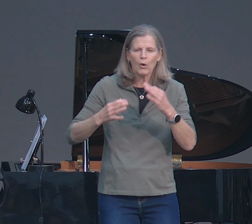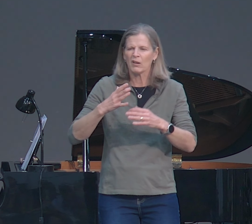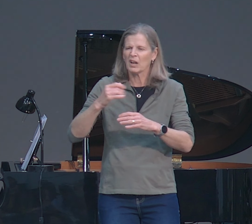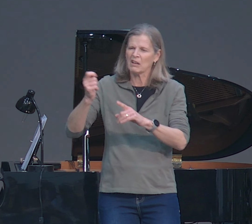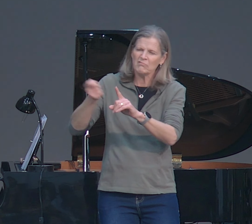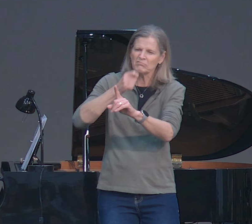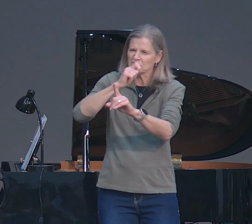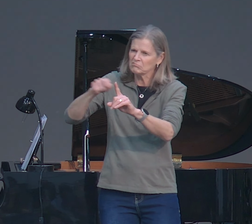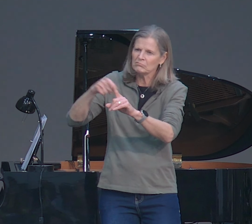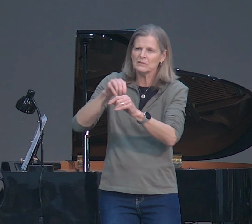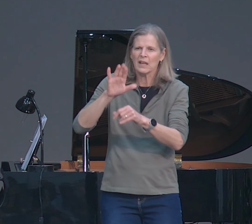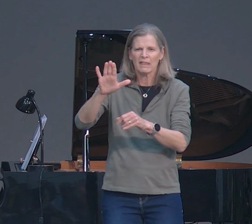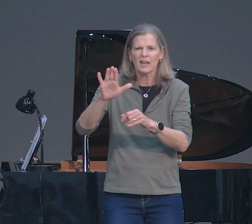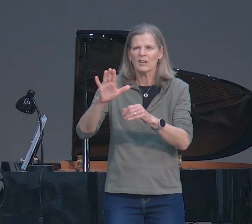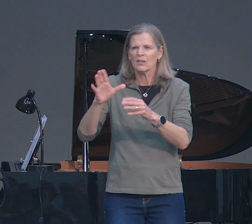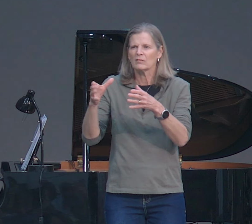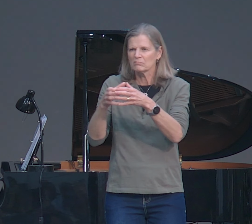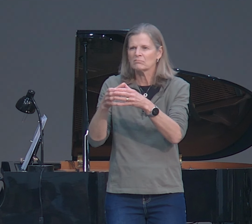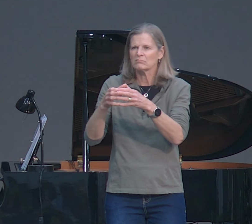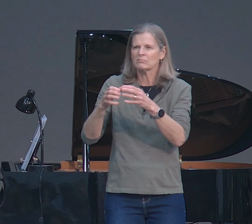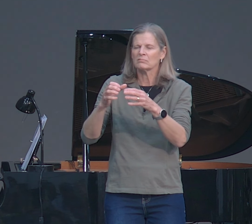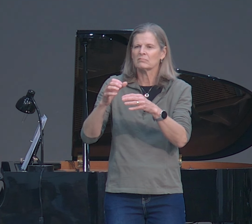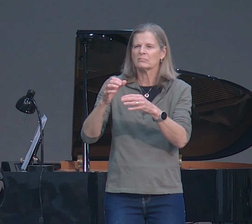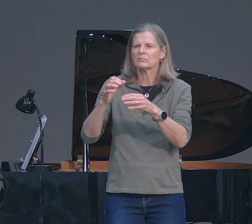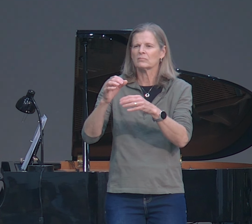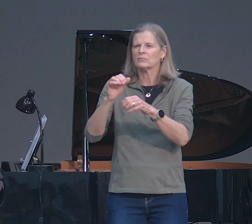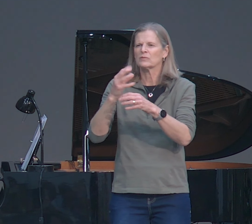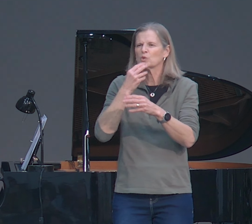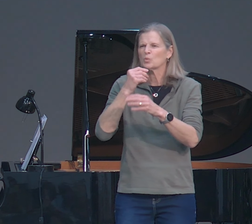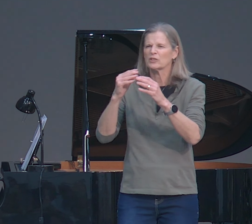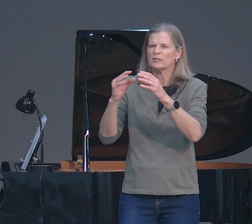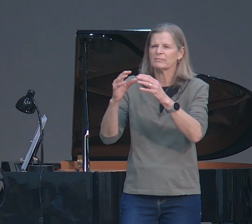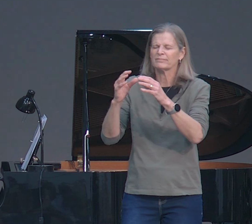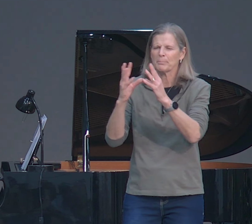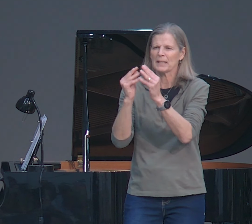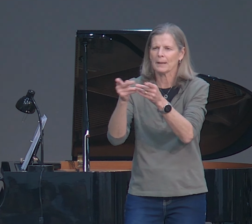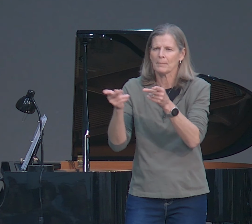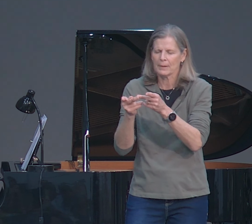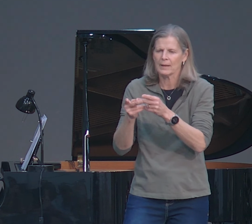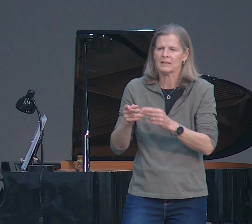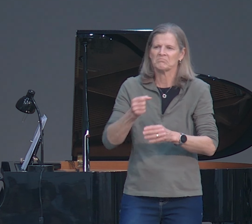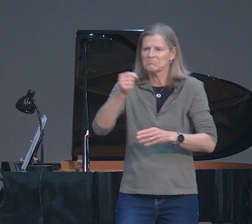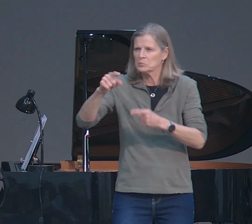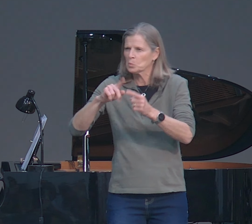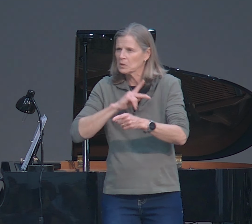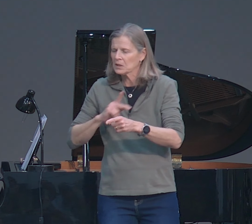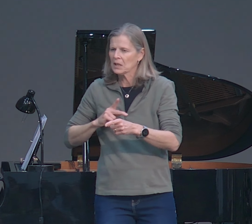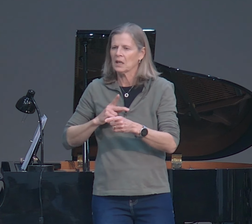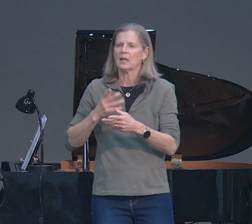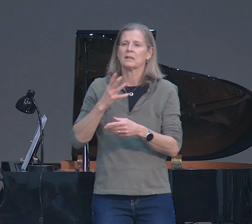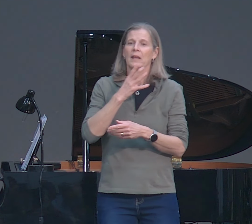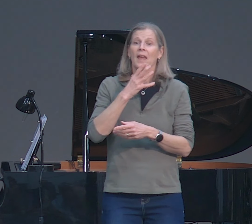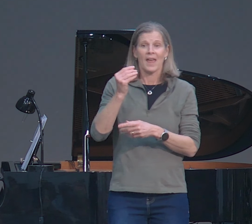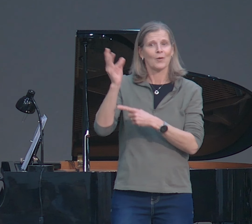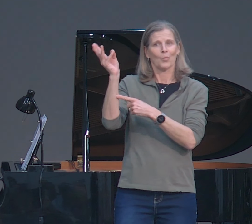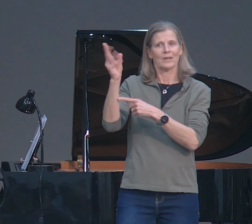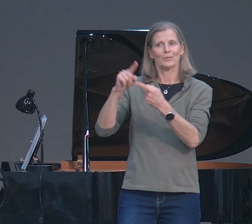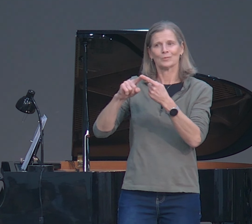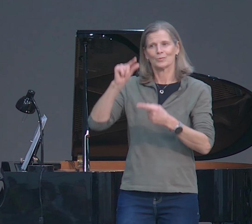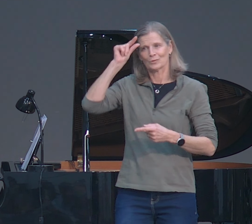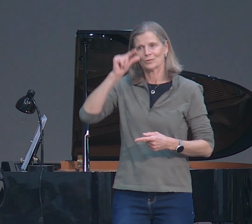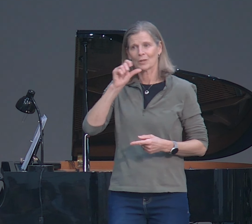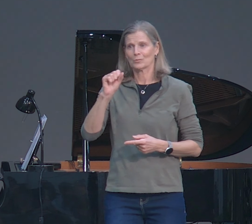their synagogues, and you'll be dragged before governors and kings for my sake to bear witness before them and the Gentiles. So